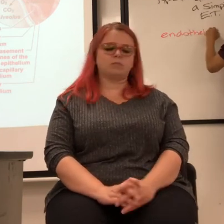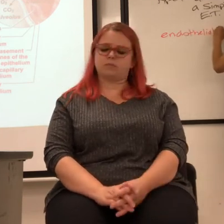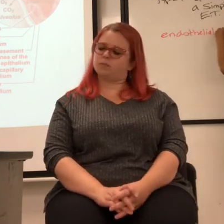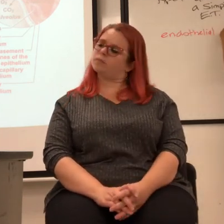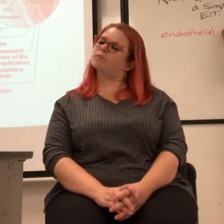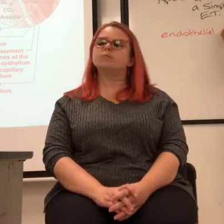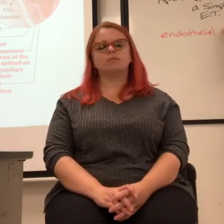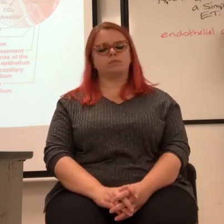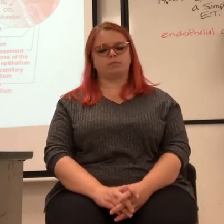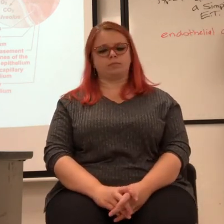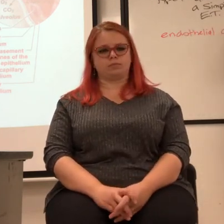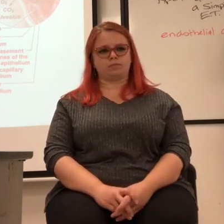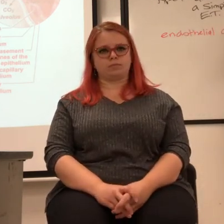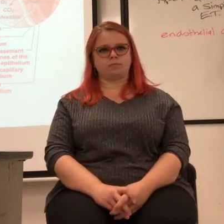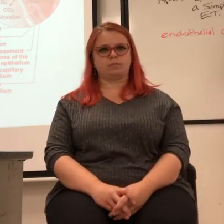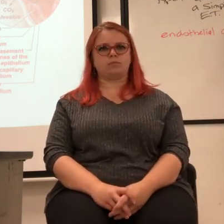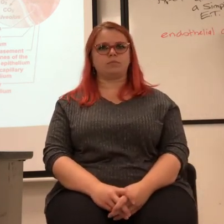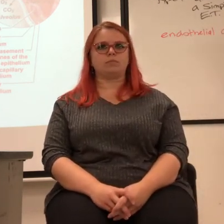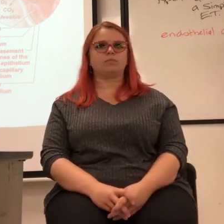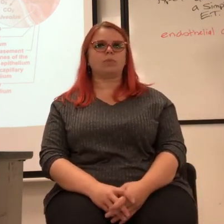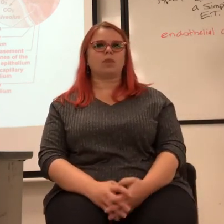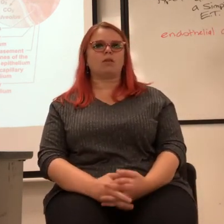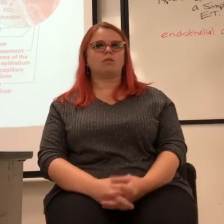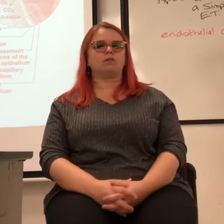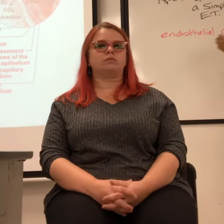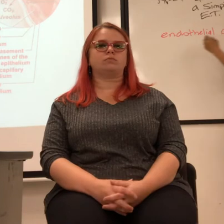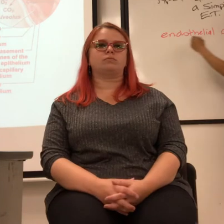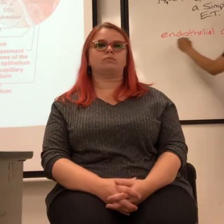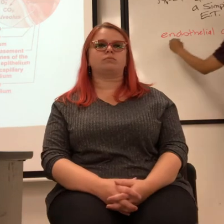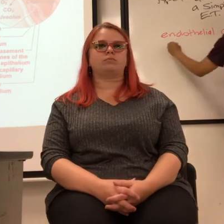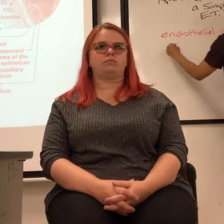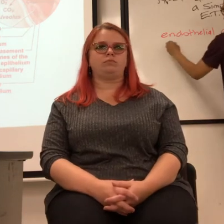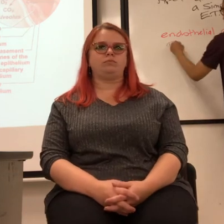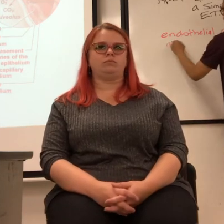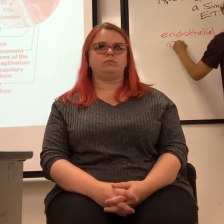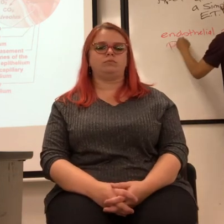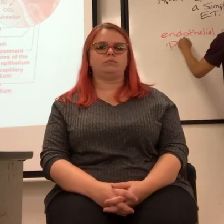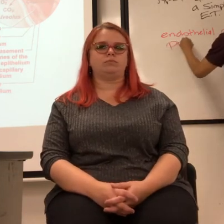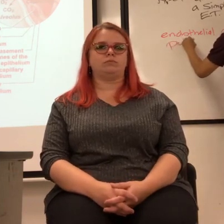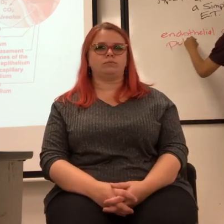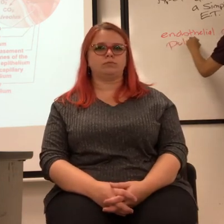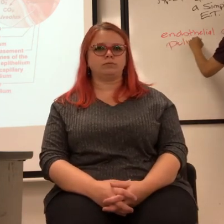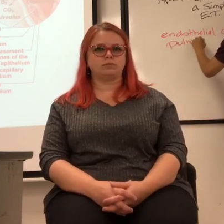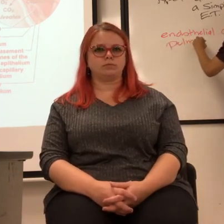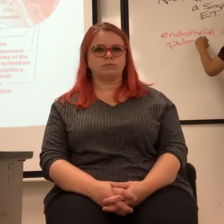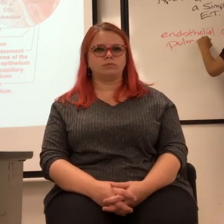Endothelial cell of pulmonary capillary.